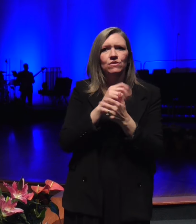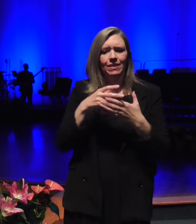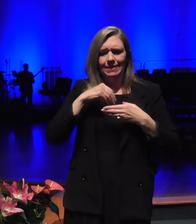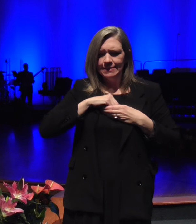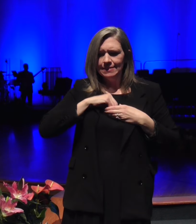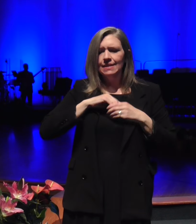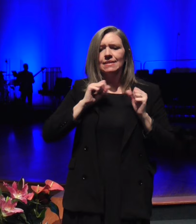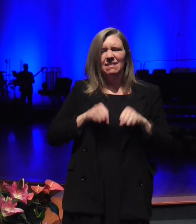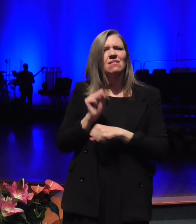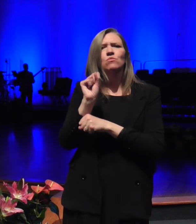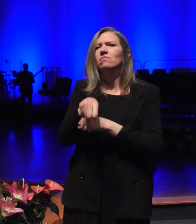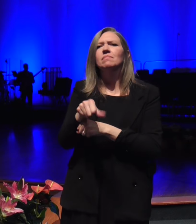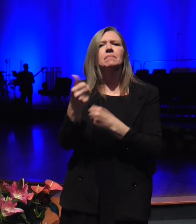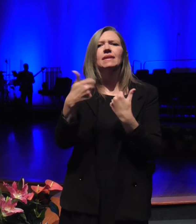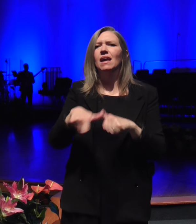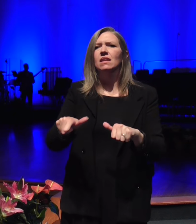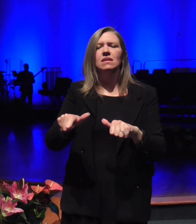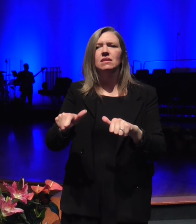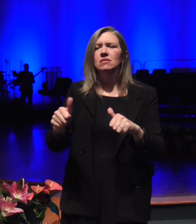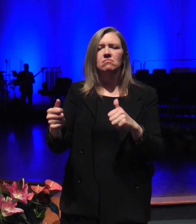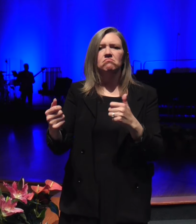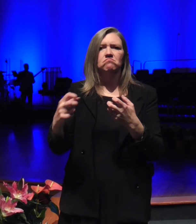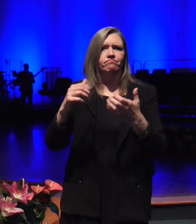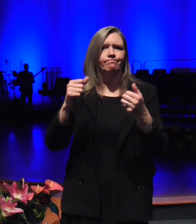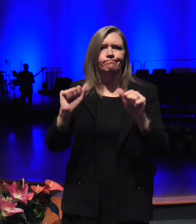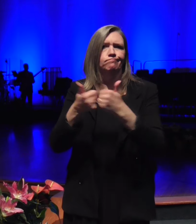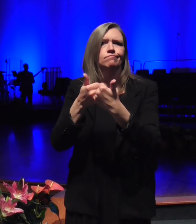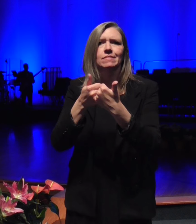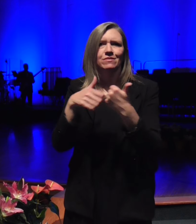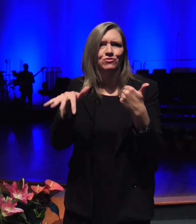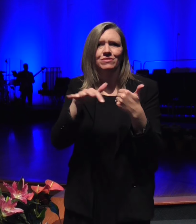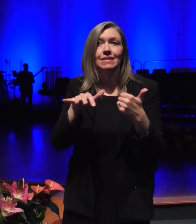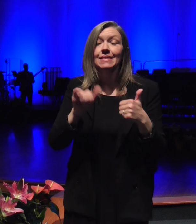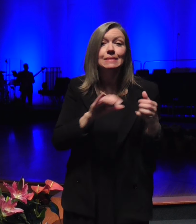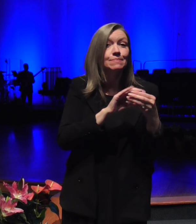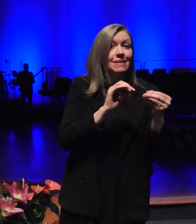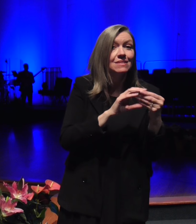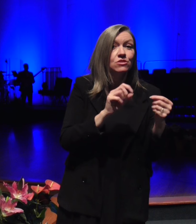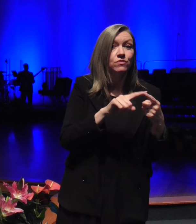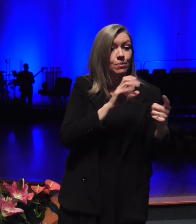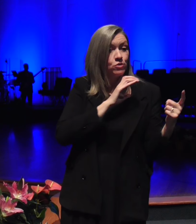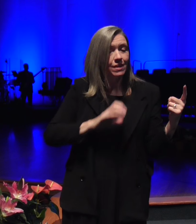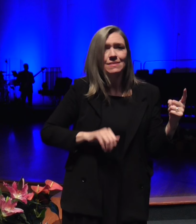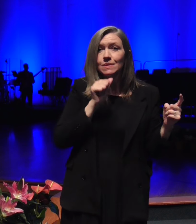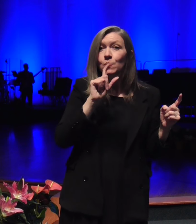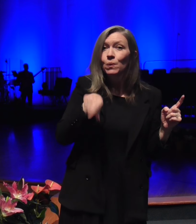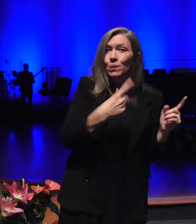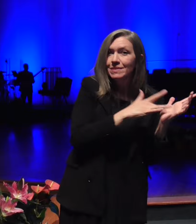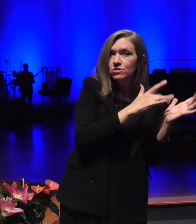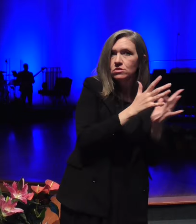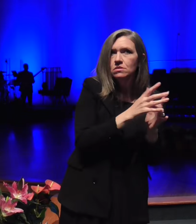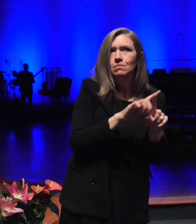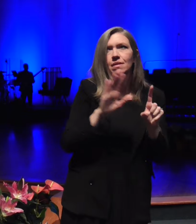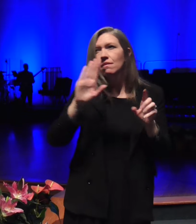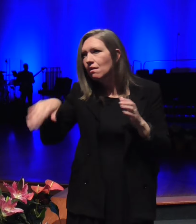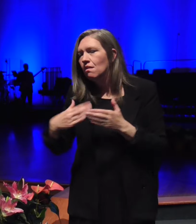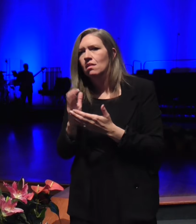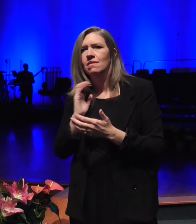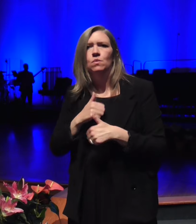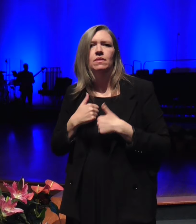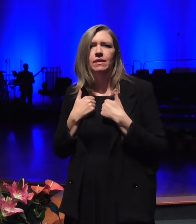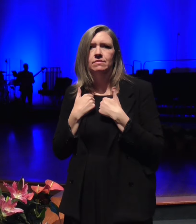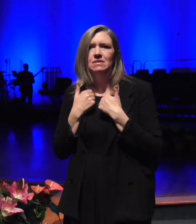anything around us. This is the message of the Christ life, not only in Jesus, but in each of our lives, right here and right now.